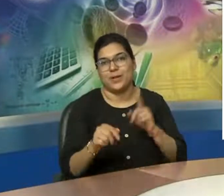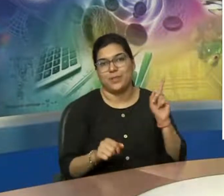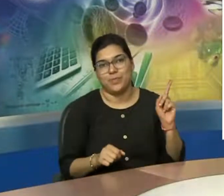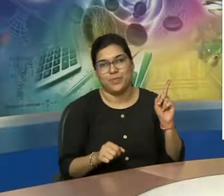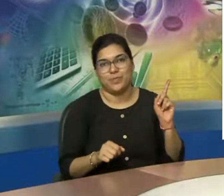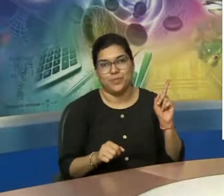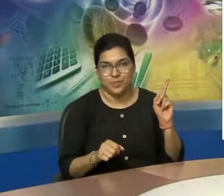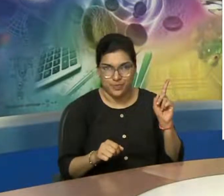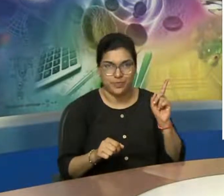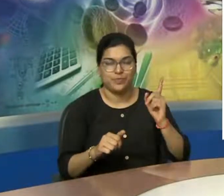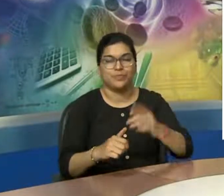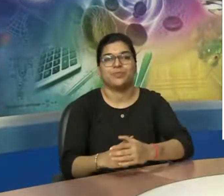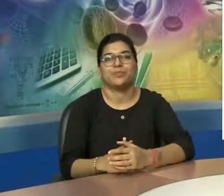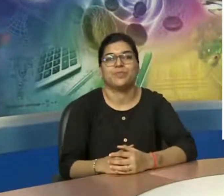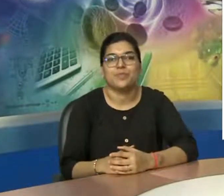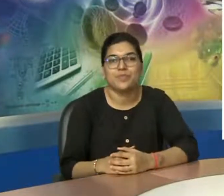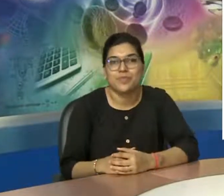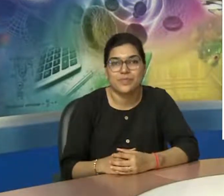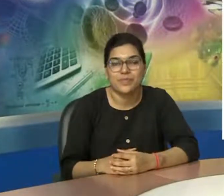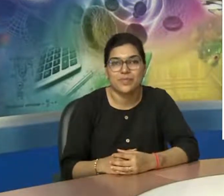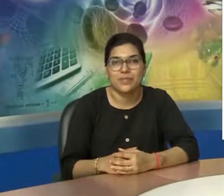So for them we use this word, offspring.